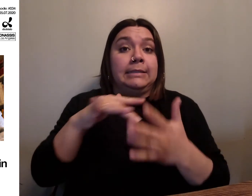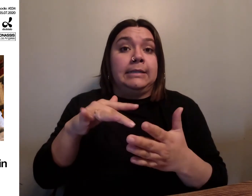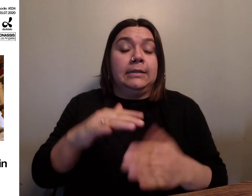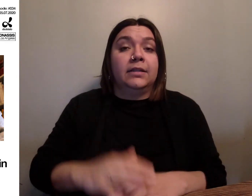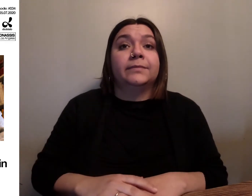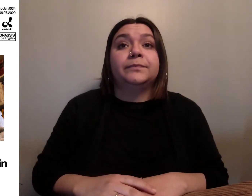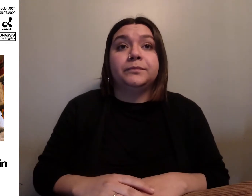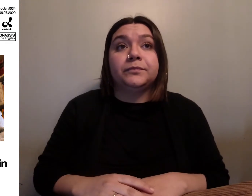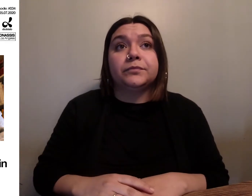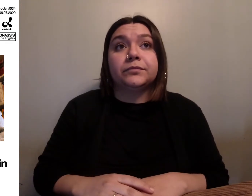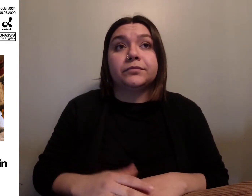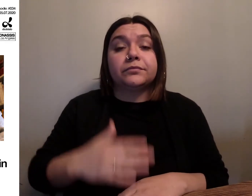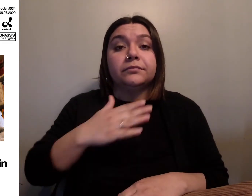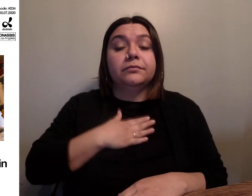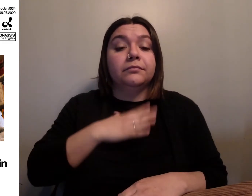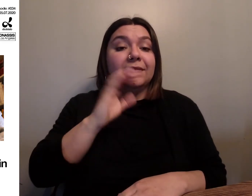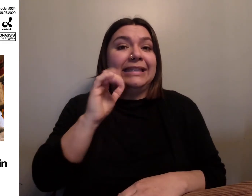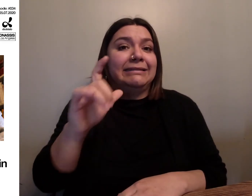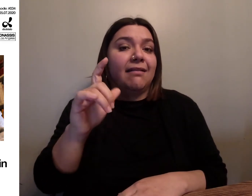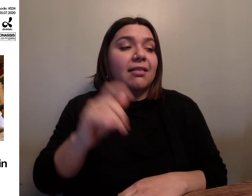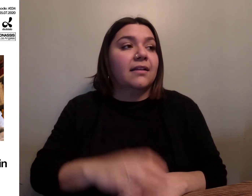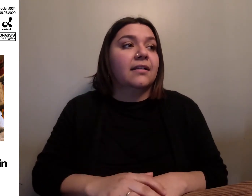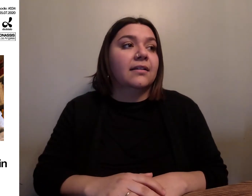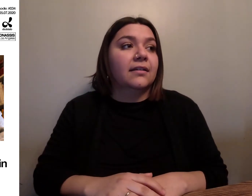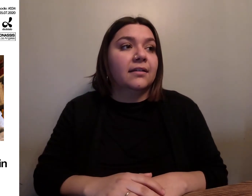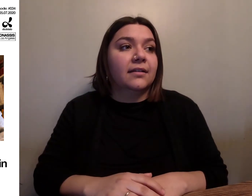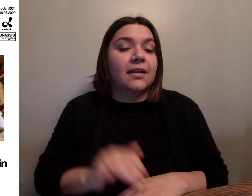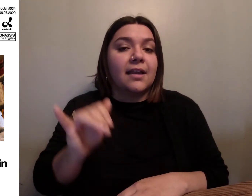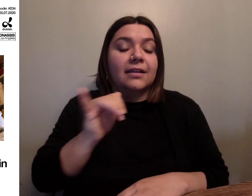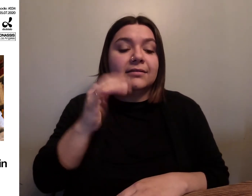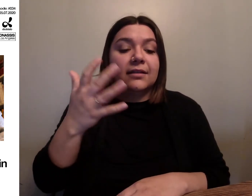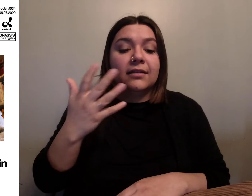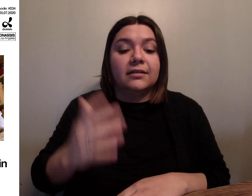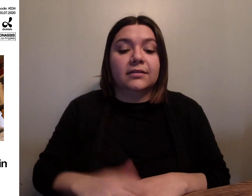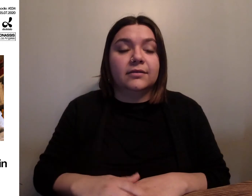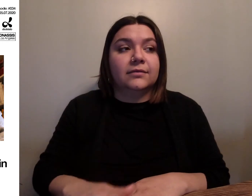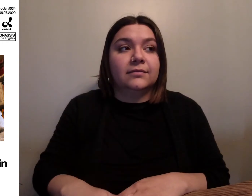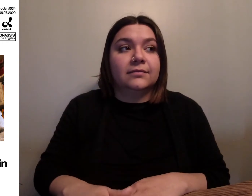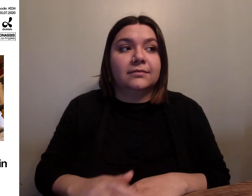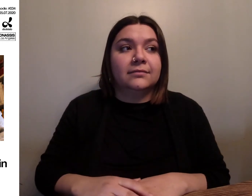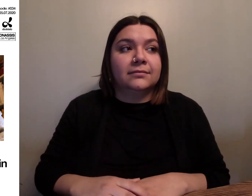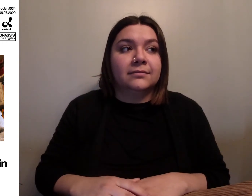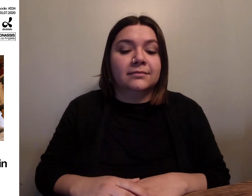study, my cell. It is